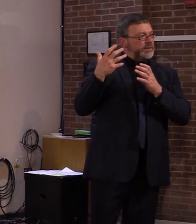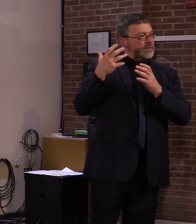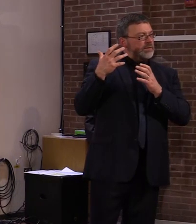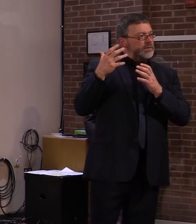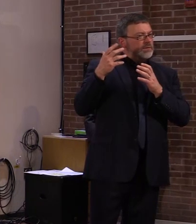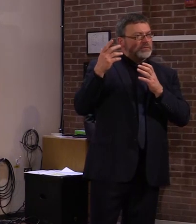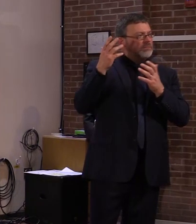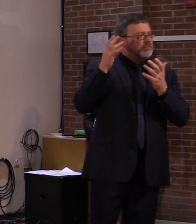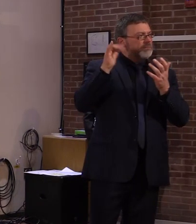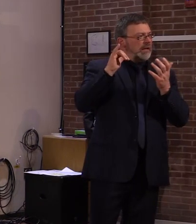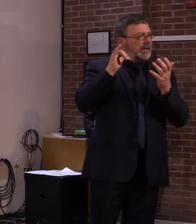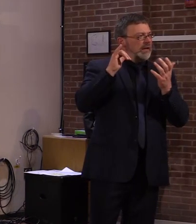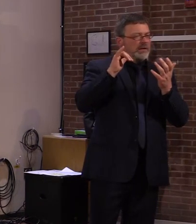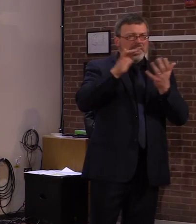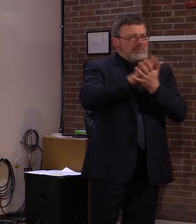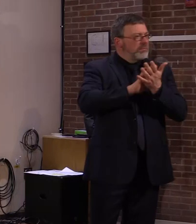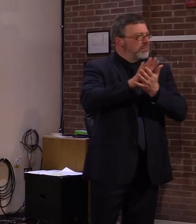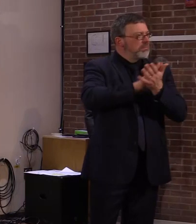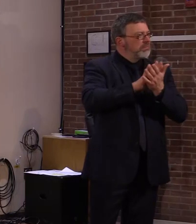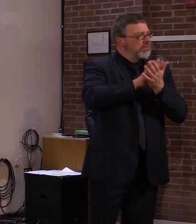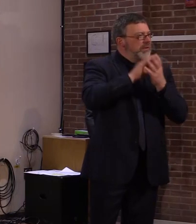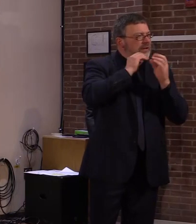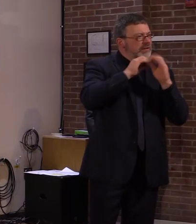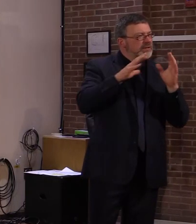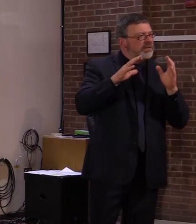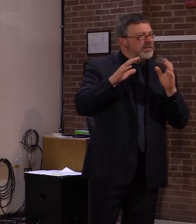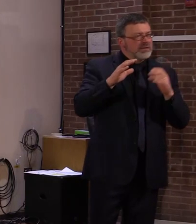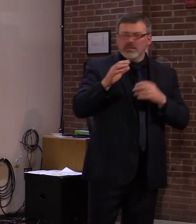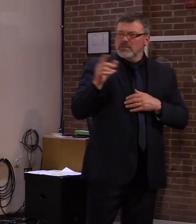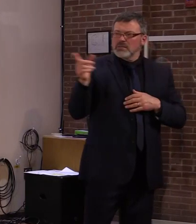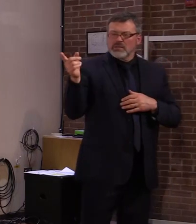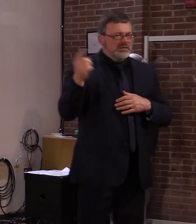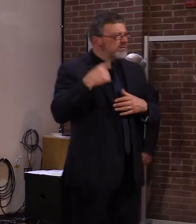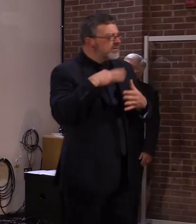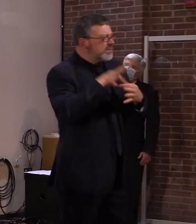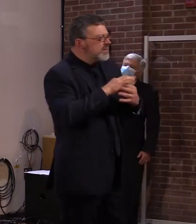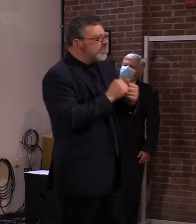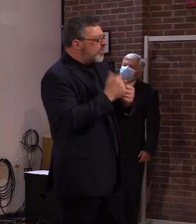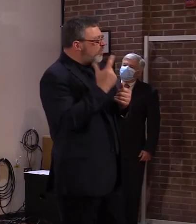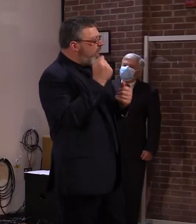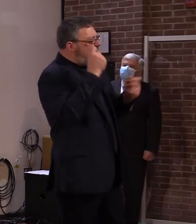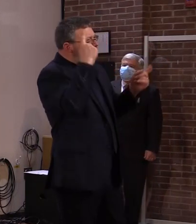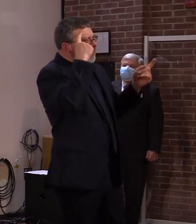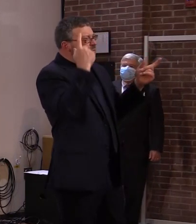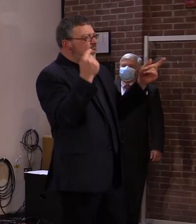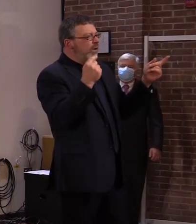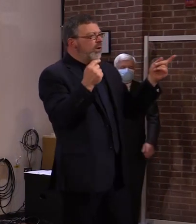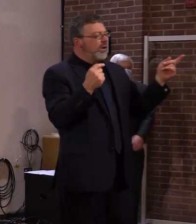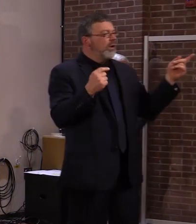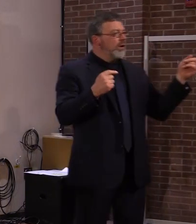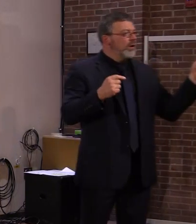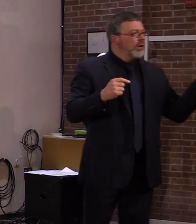that, I suspect. What do you think of his decision? I think he made the right decision.